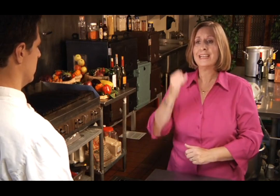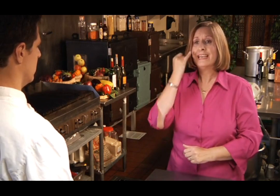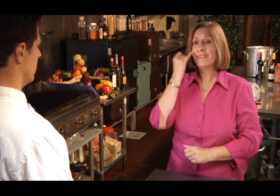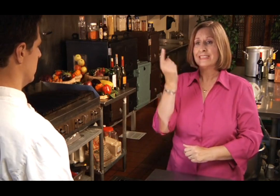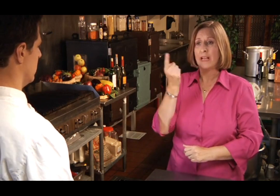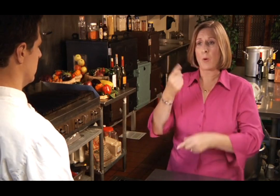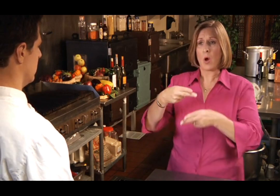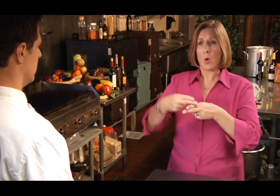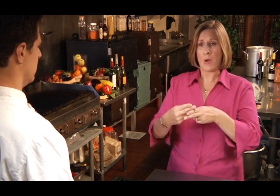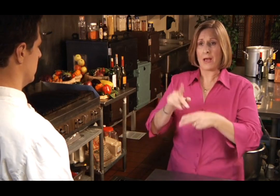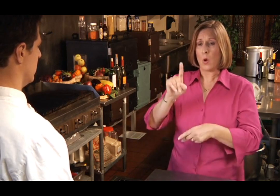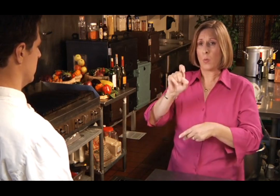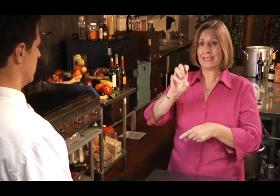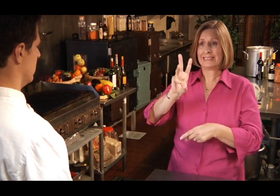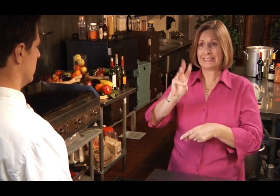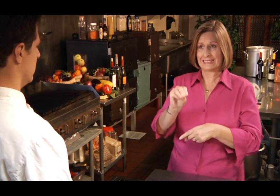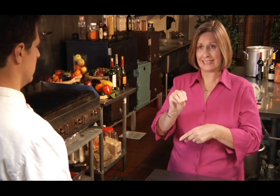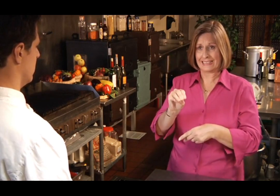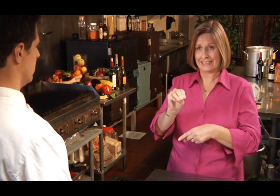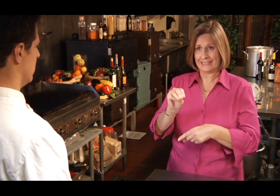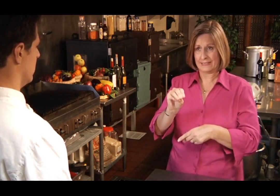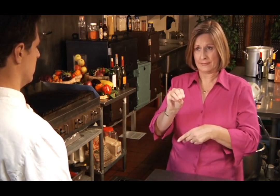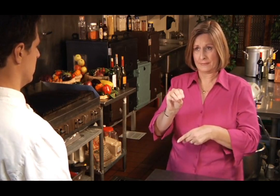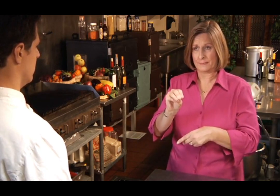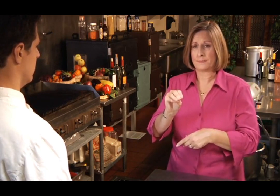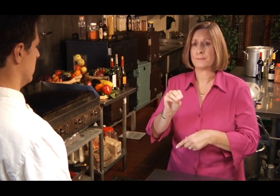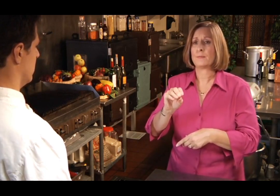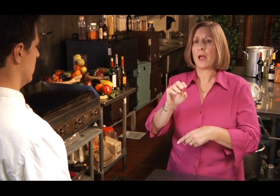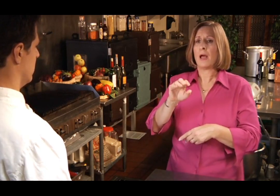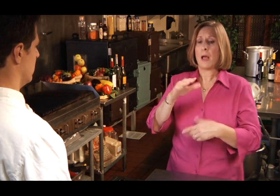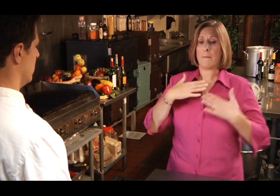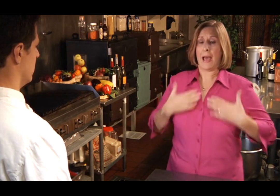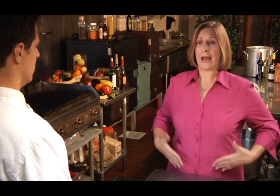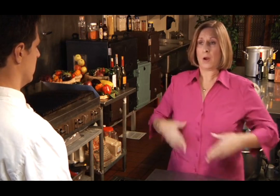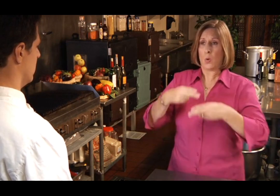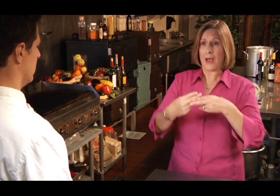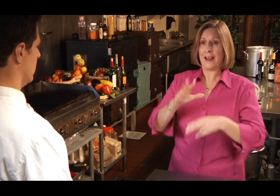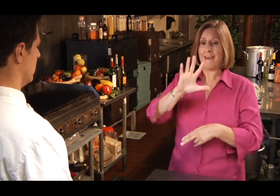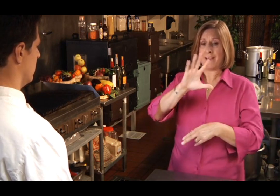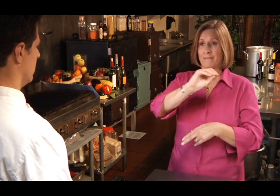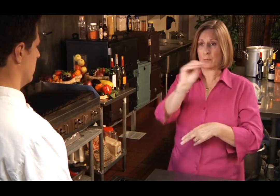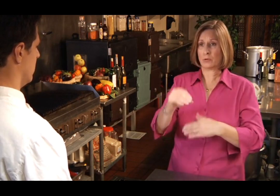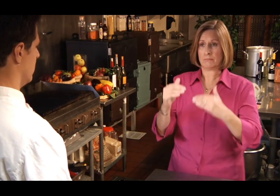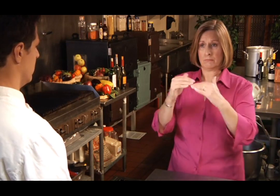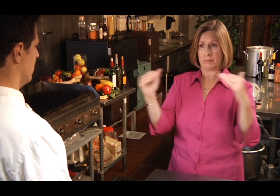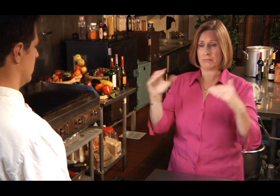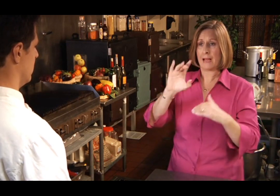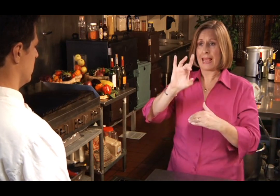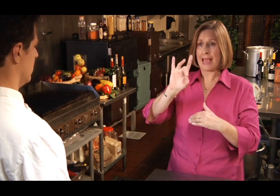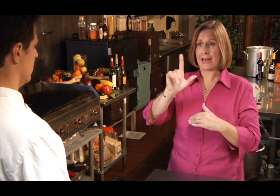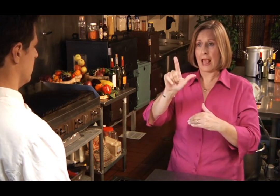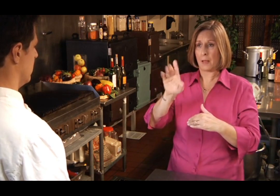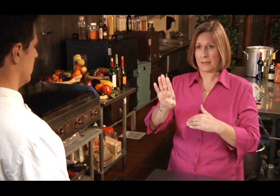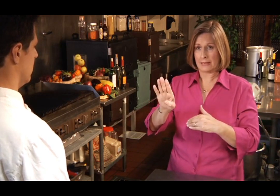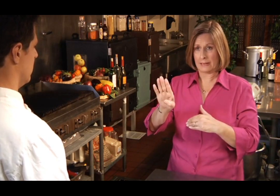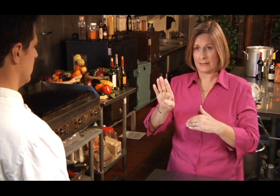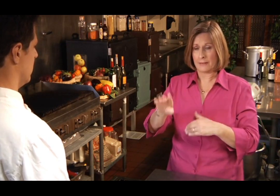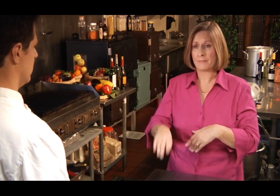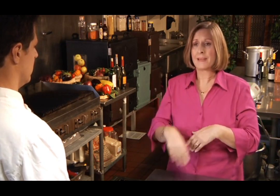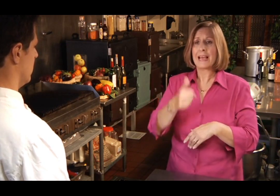For someone who is 160 pounds, 5% of body weight is 8 pounds, while 10% equates to 16 pounds.